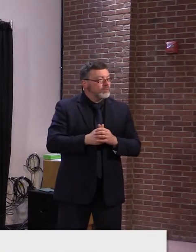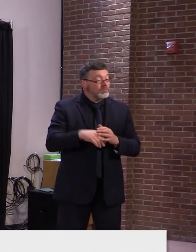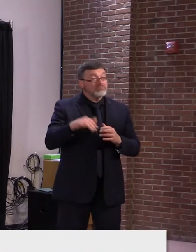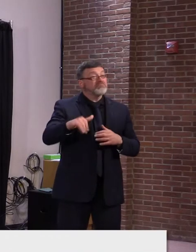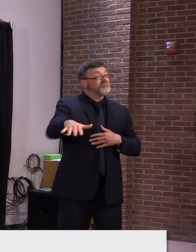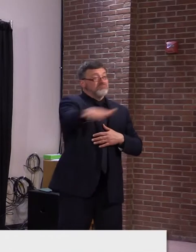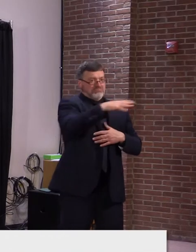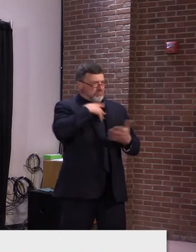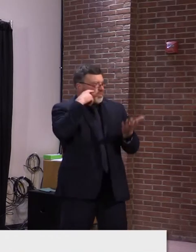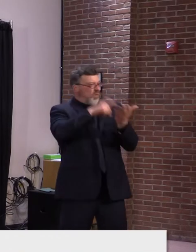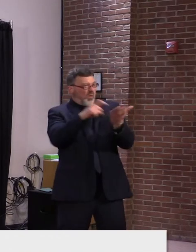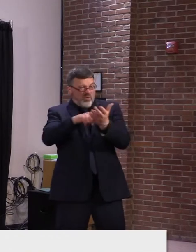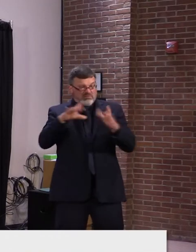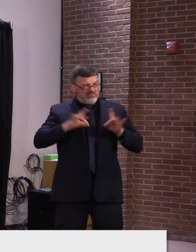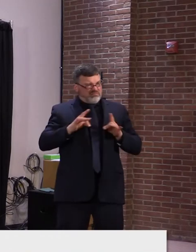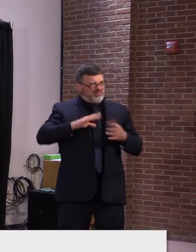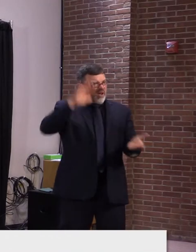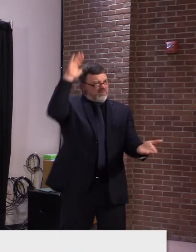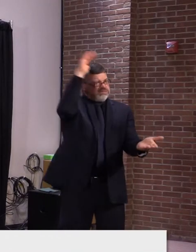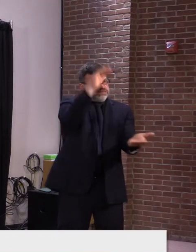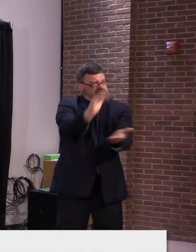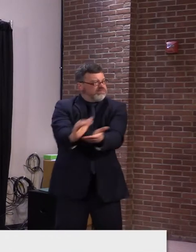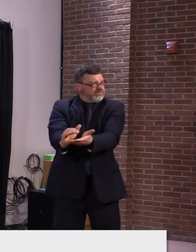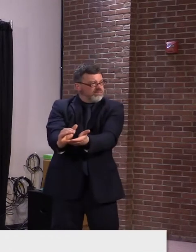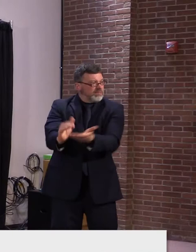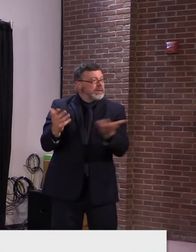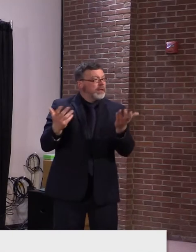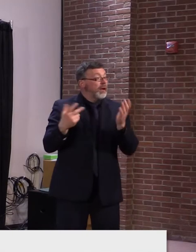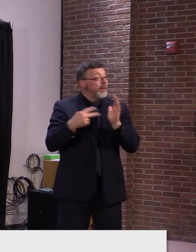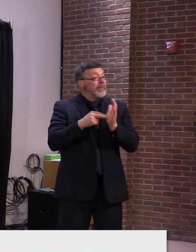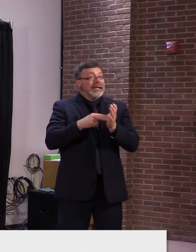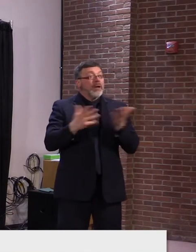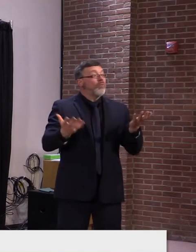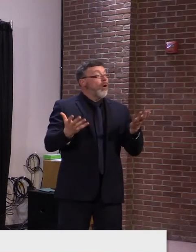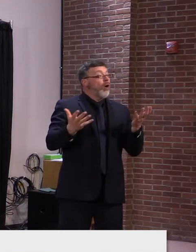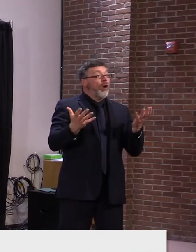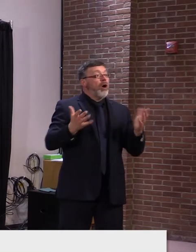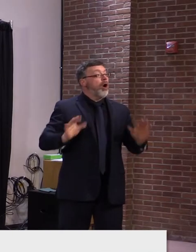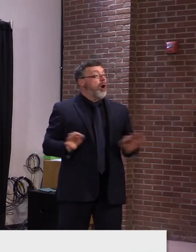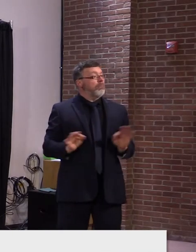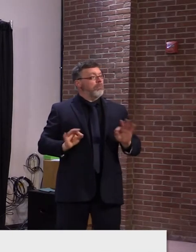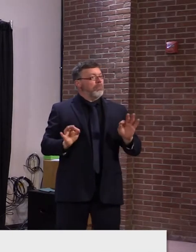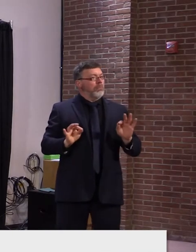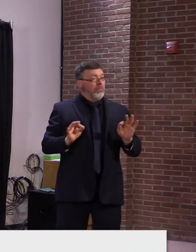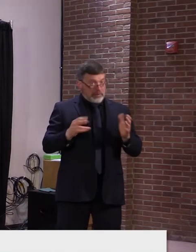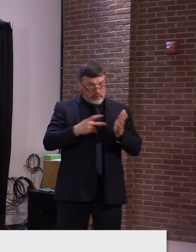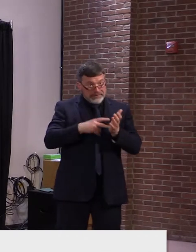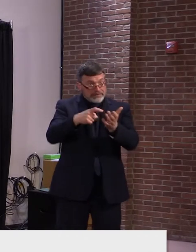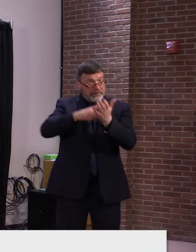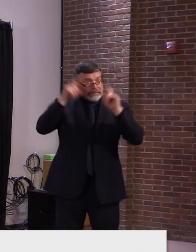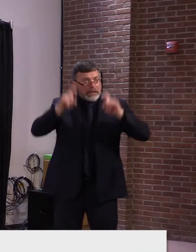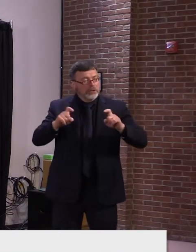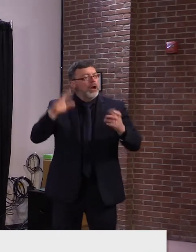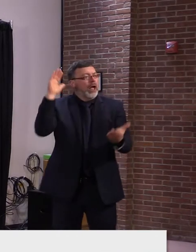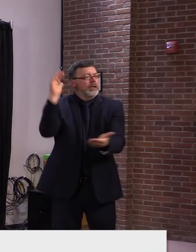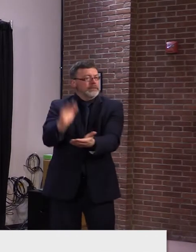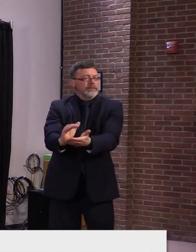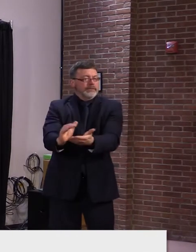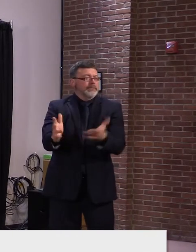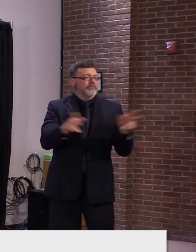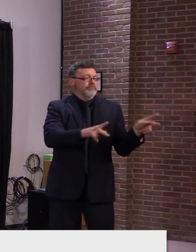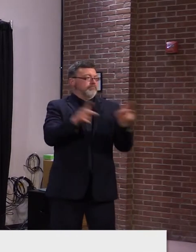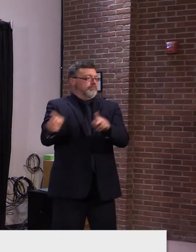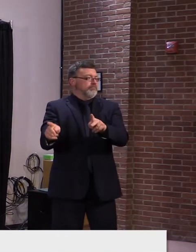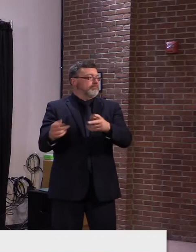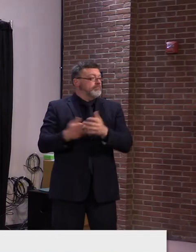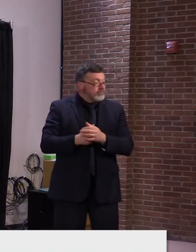don't know it. This means we don't need to test as often, such as around social gatherings.